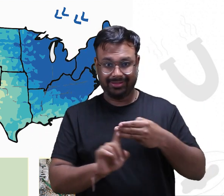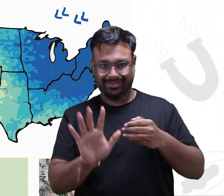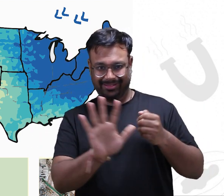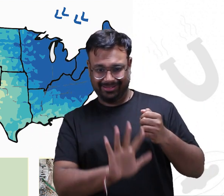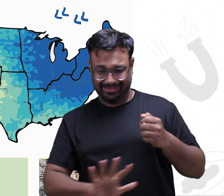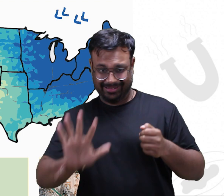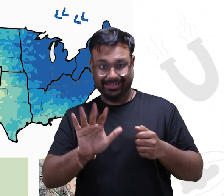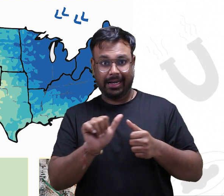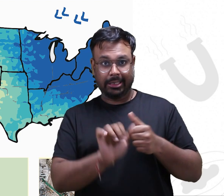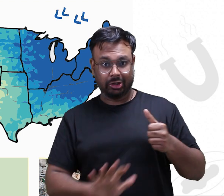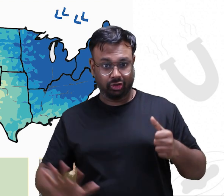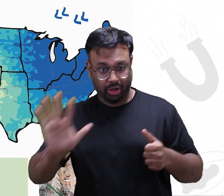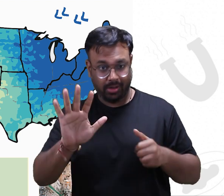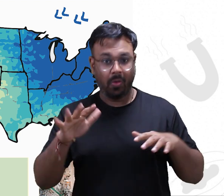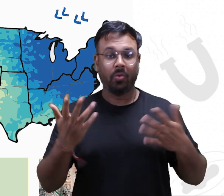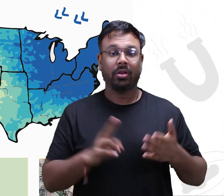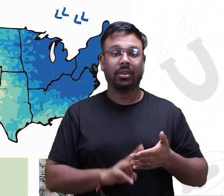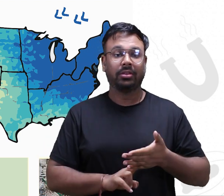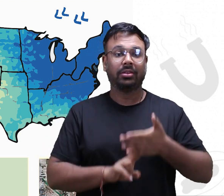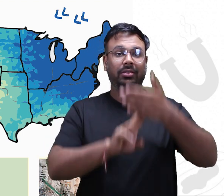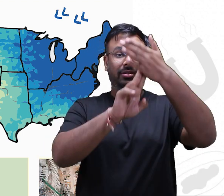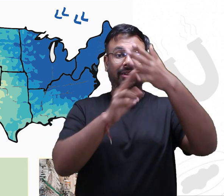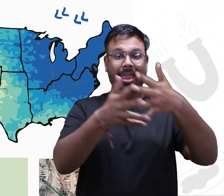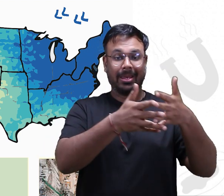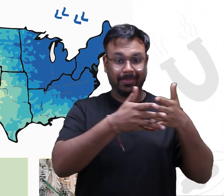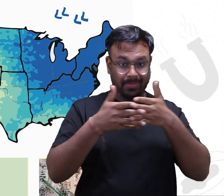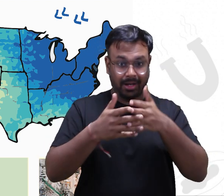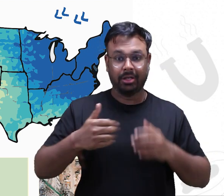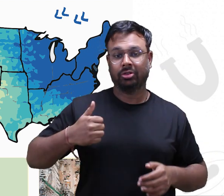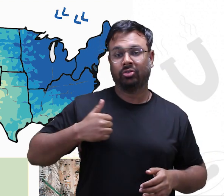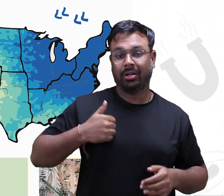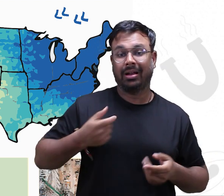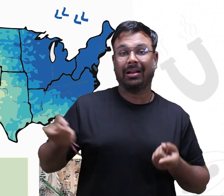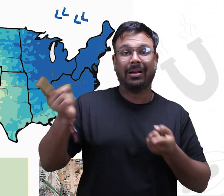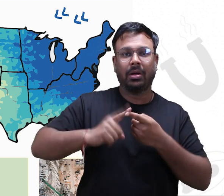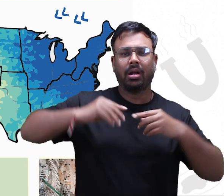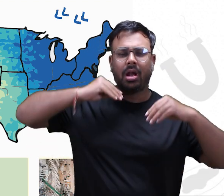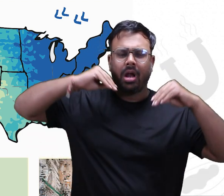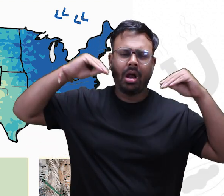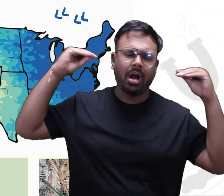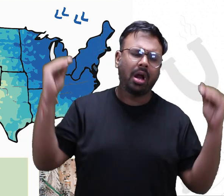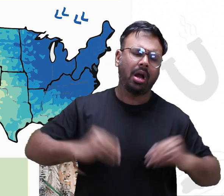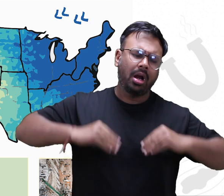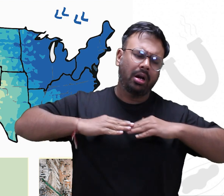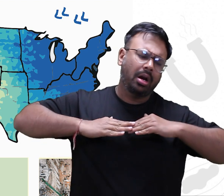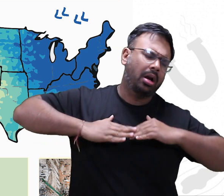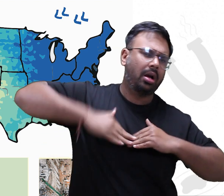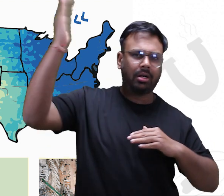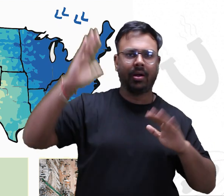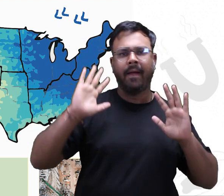Southern Asia, Northern US, Canada. This area experience